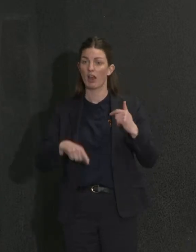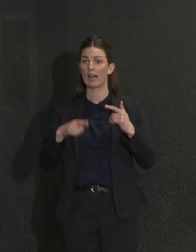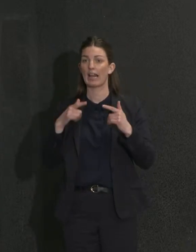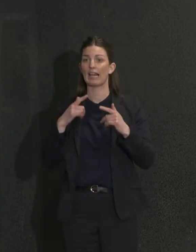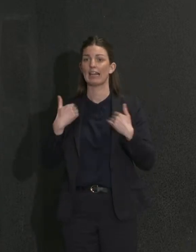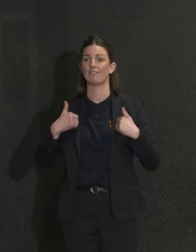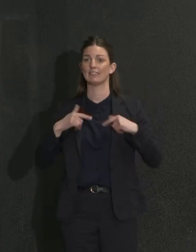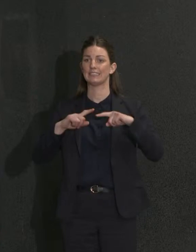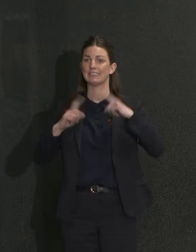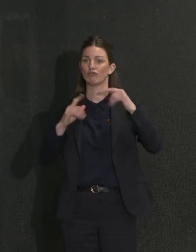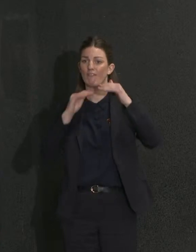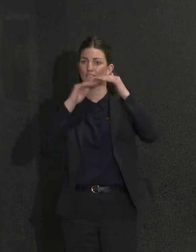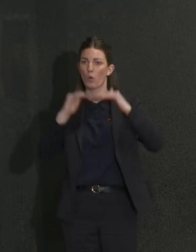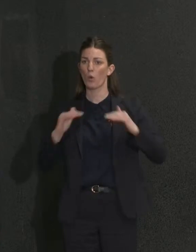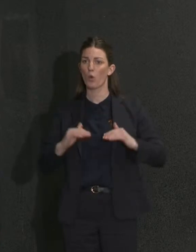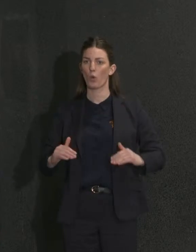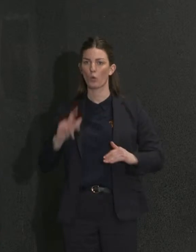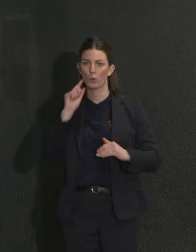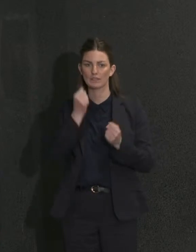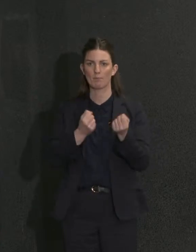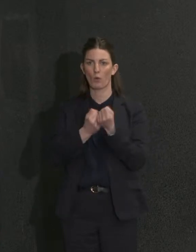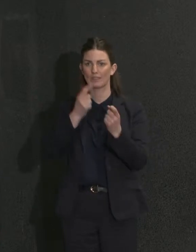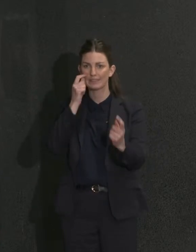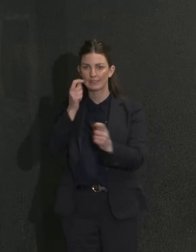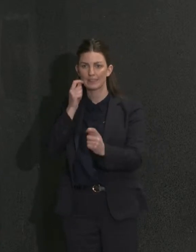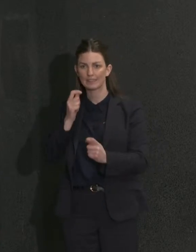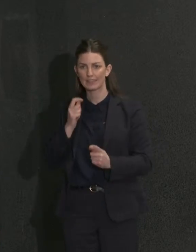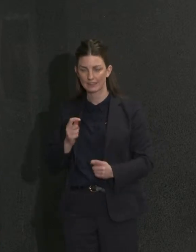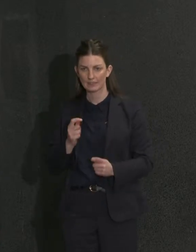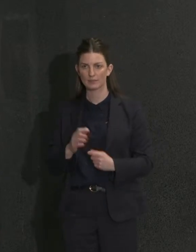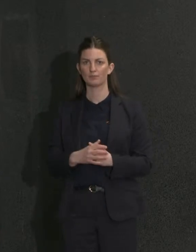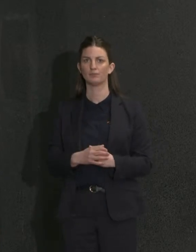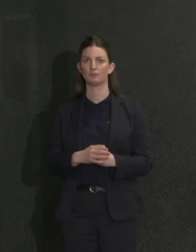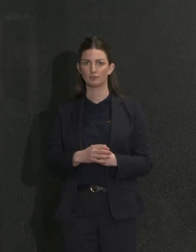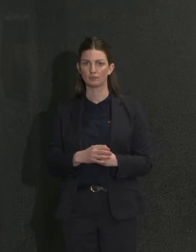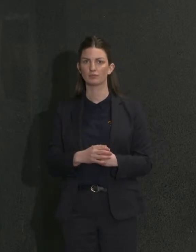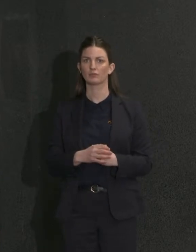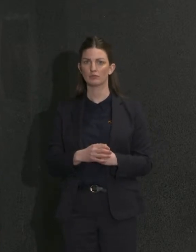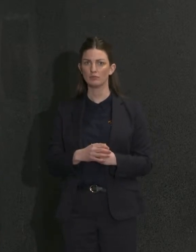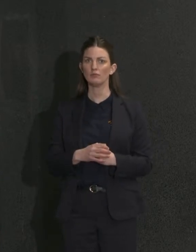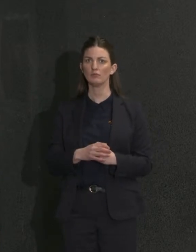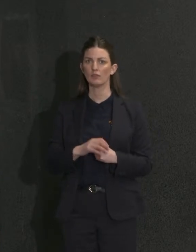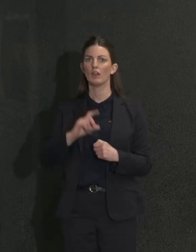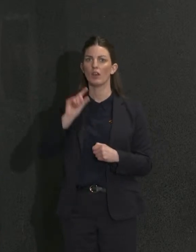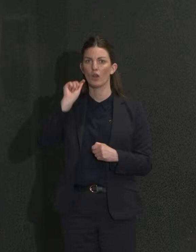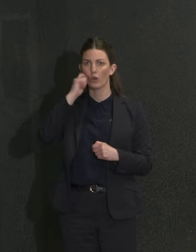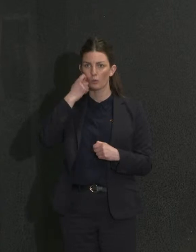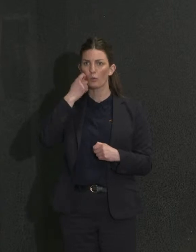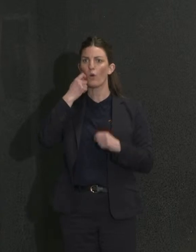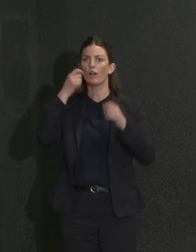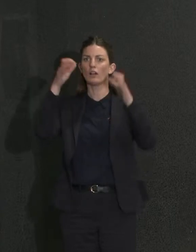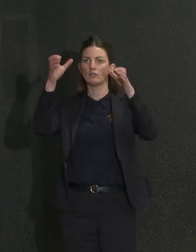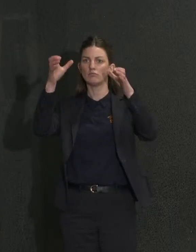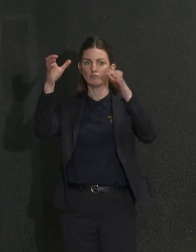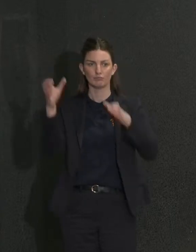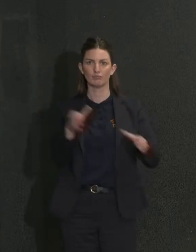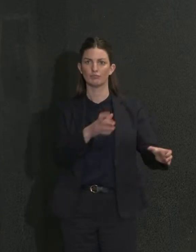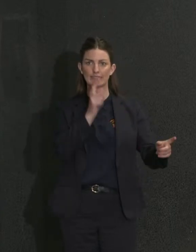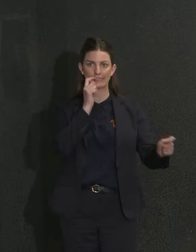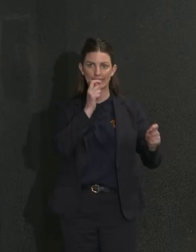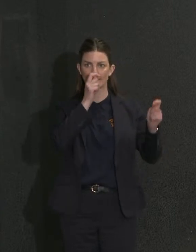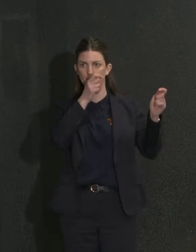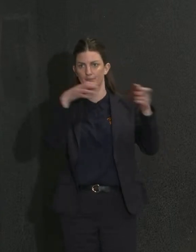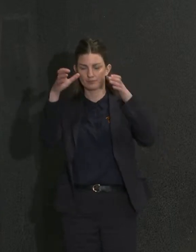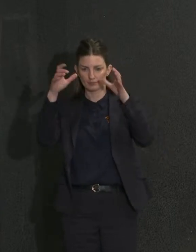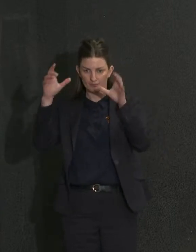as we speak. Other residents of the building on the other floors will progressively be asked to go into that testing centre to get tested